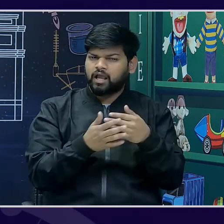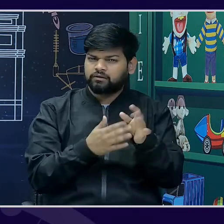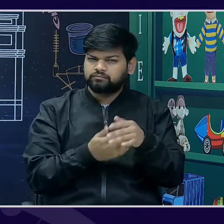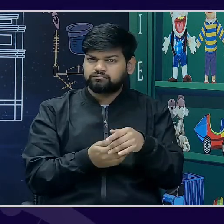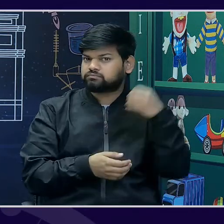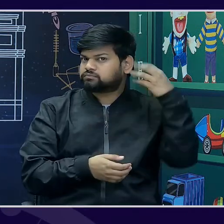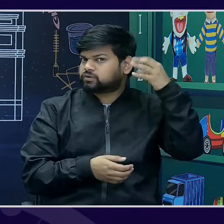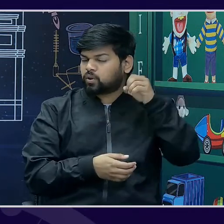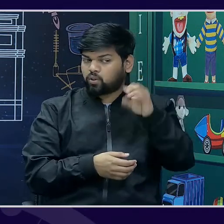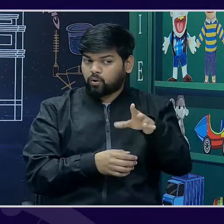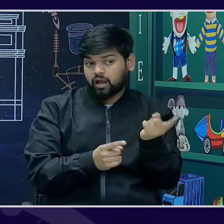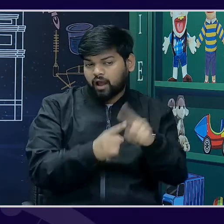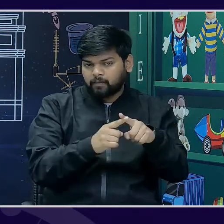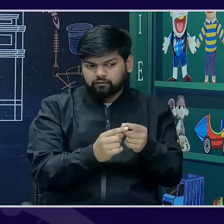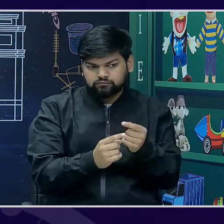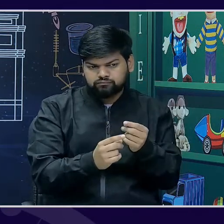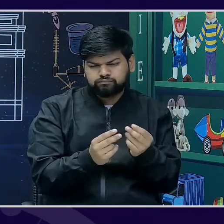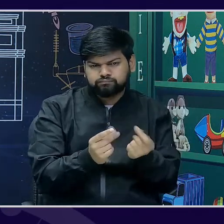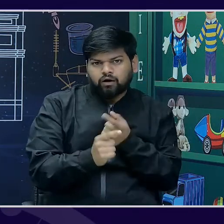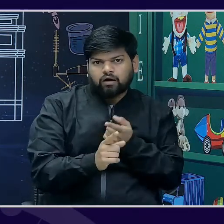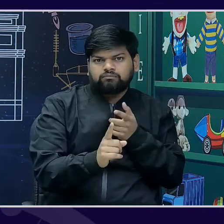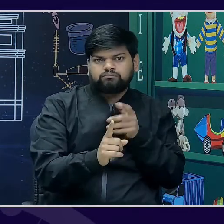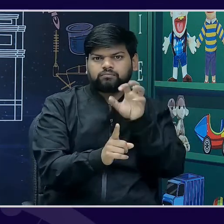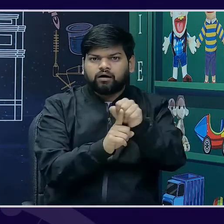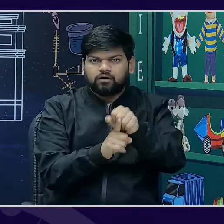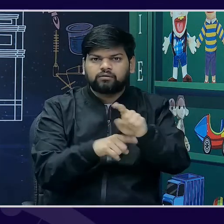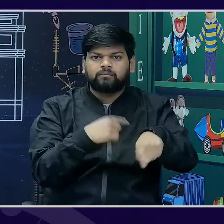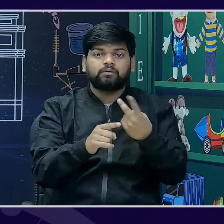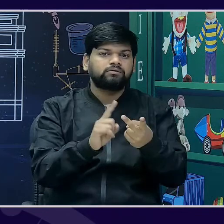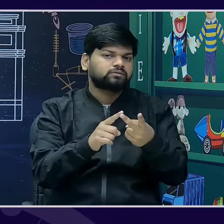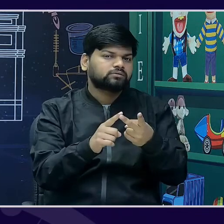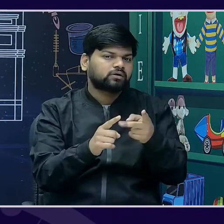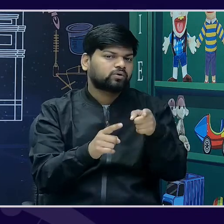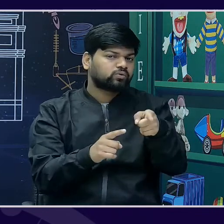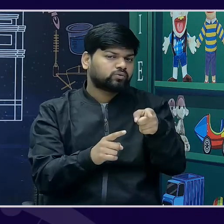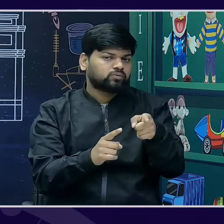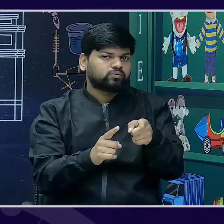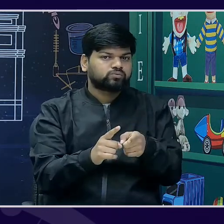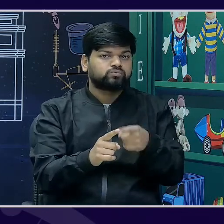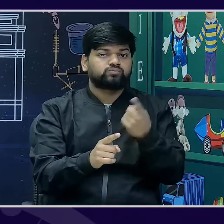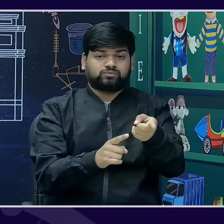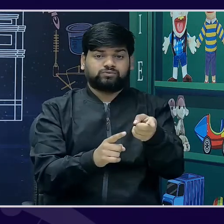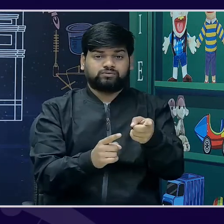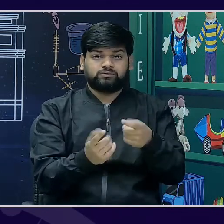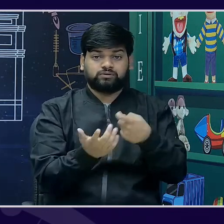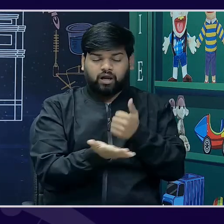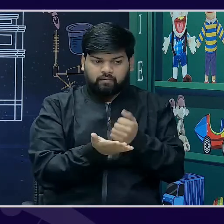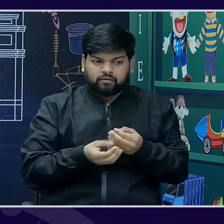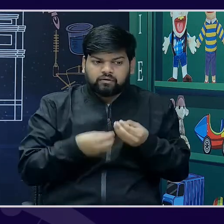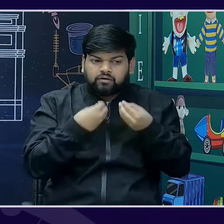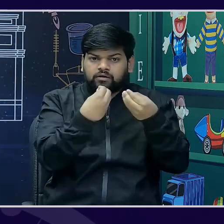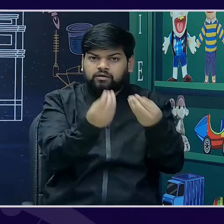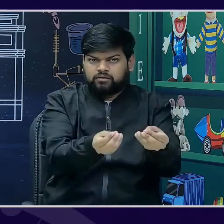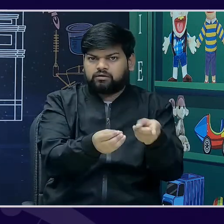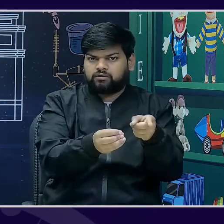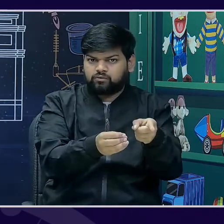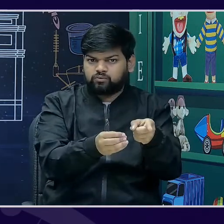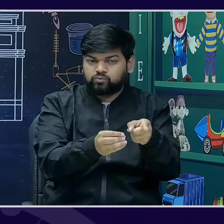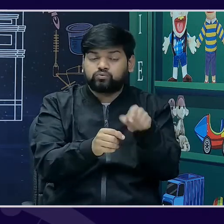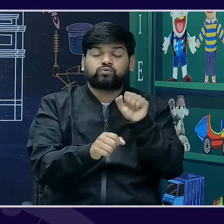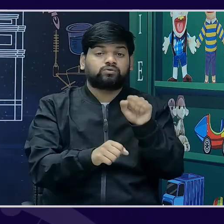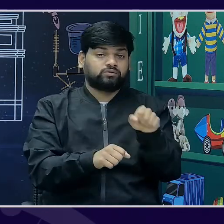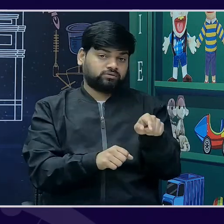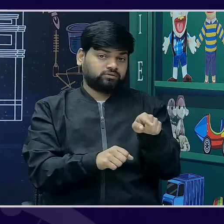to develop normal language and normal speech because he has normal language development and